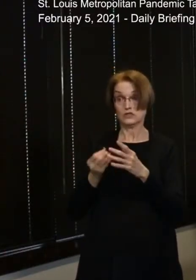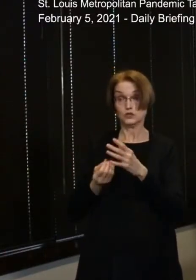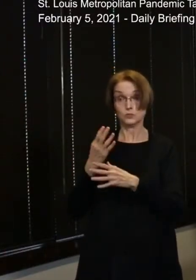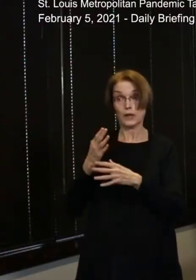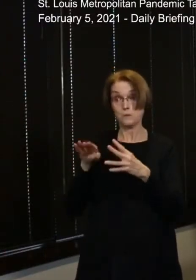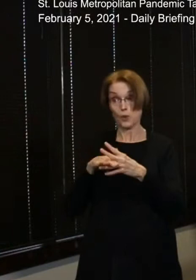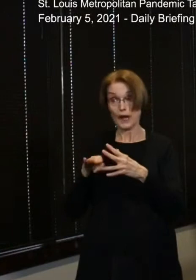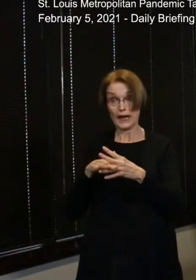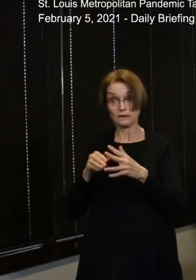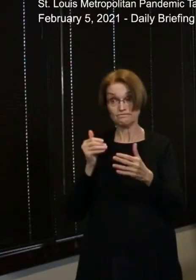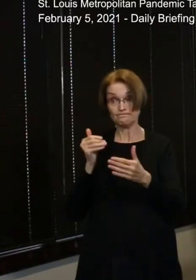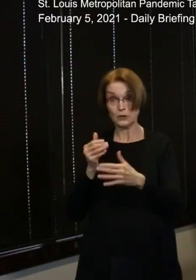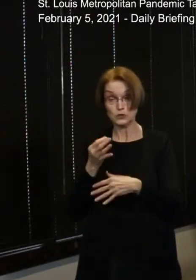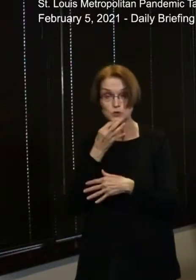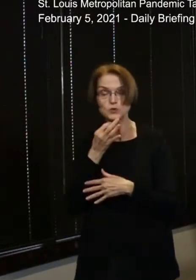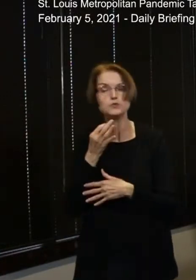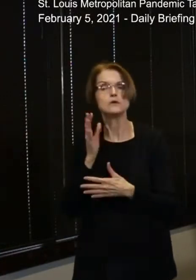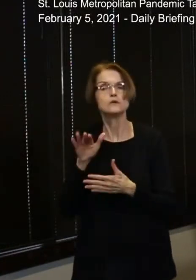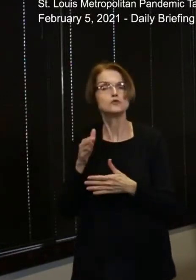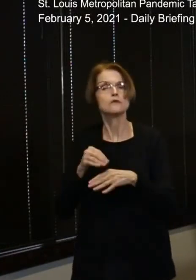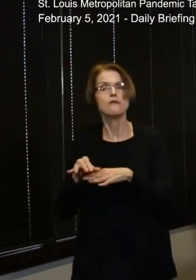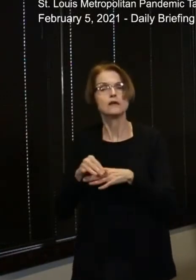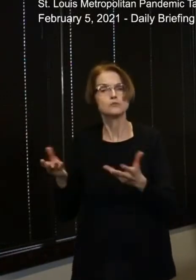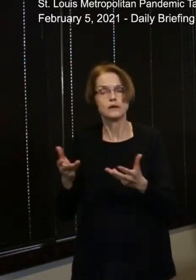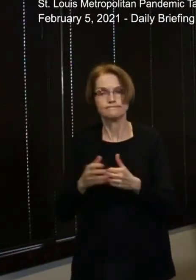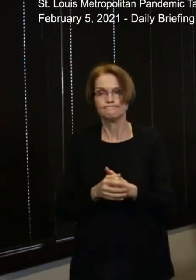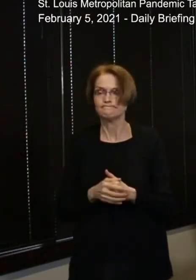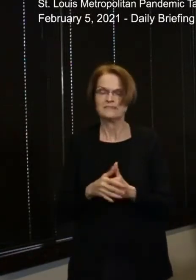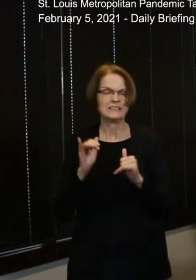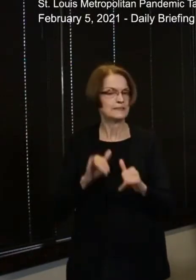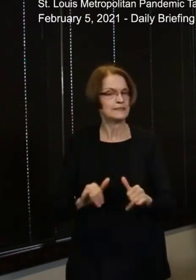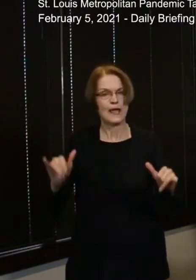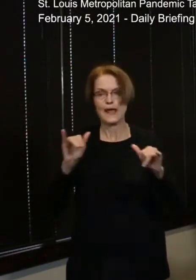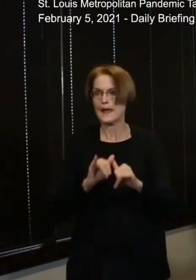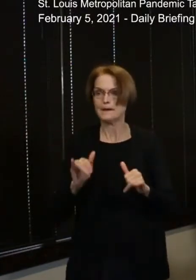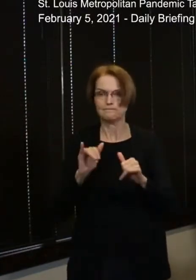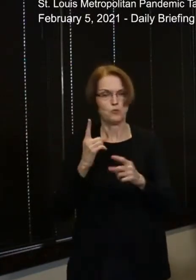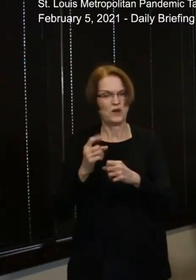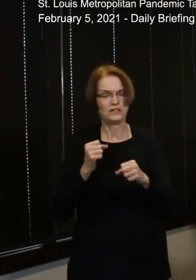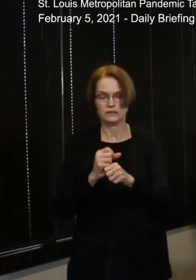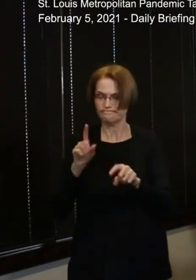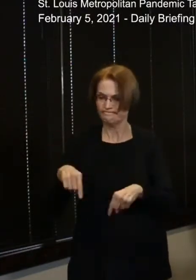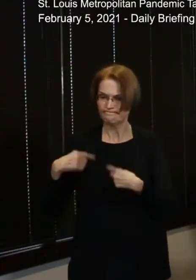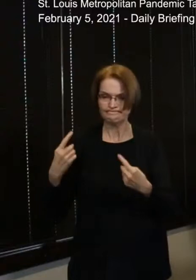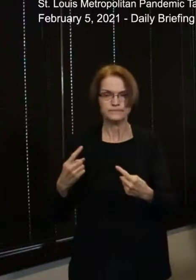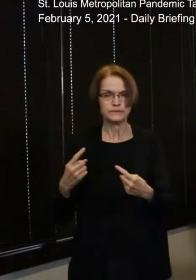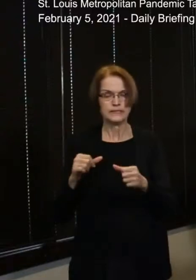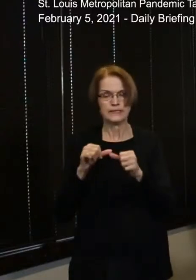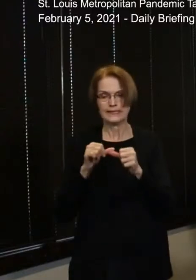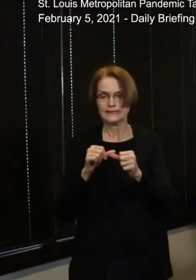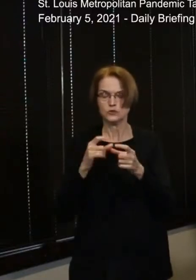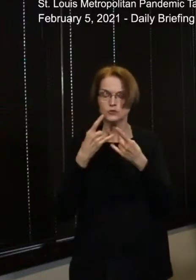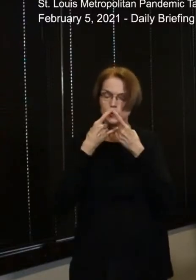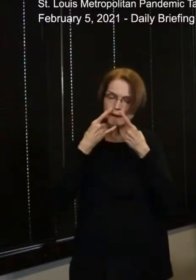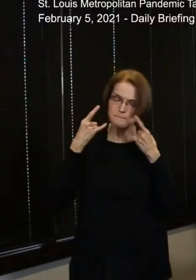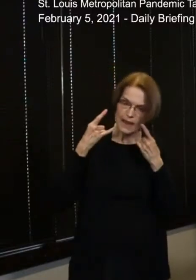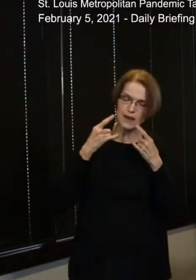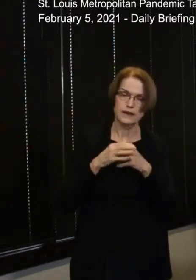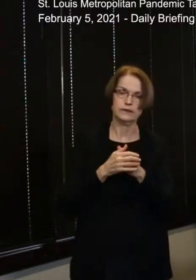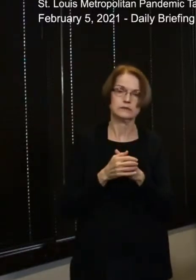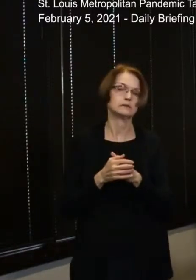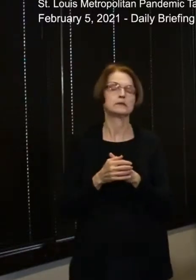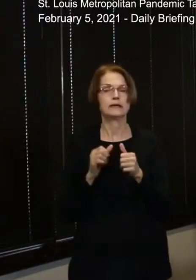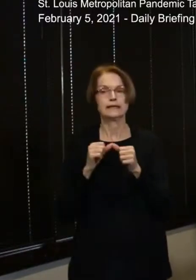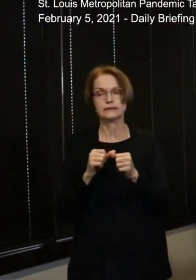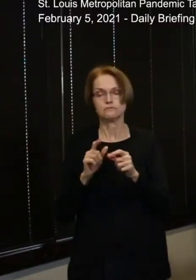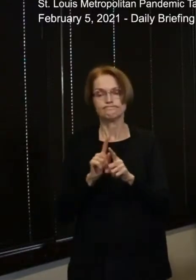corner? Same ones I've been making for close to a year now. So, need to continue to wear masks, need to